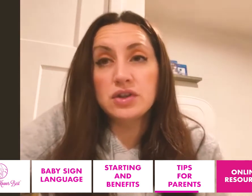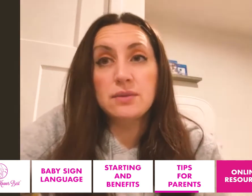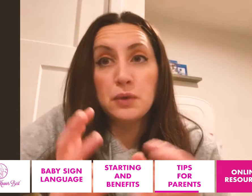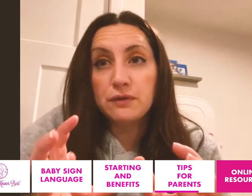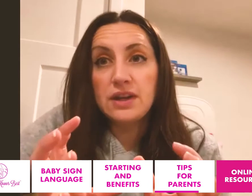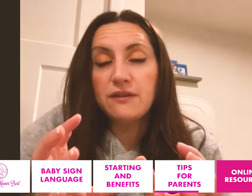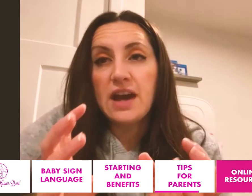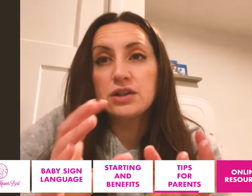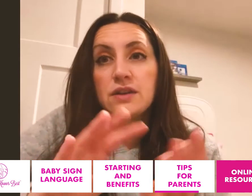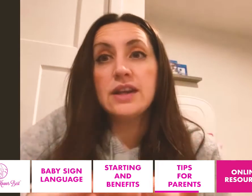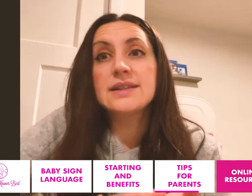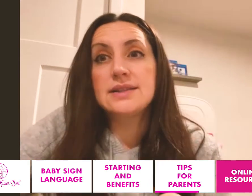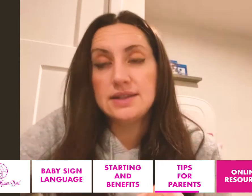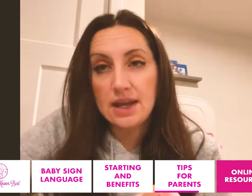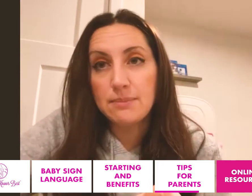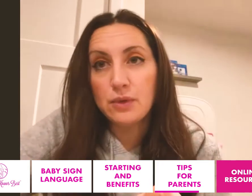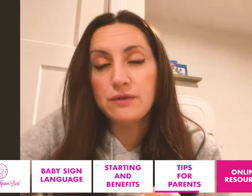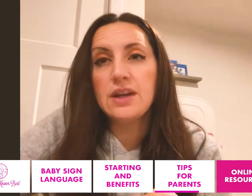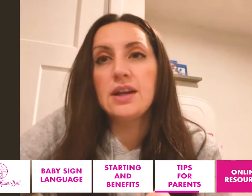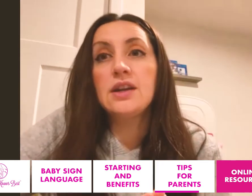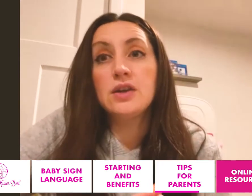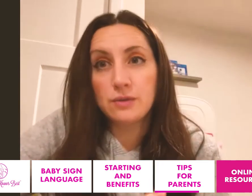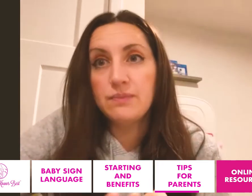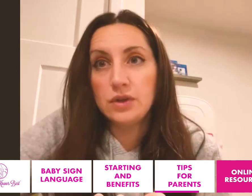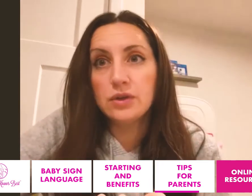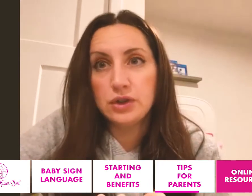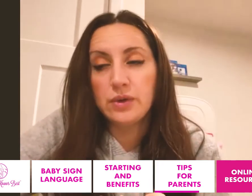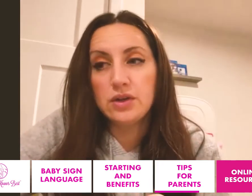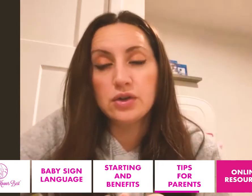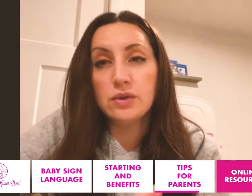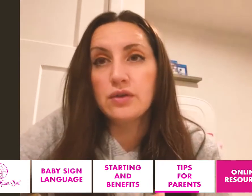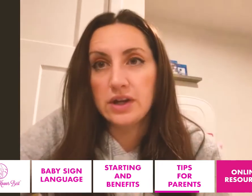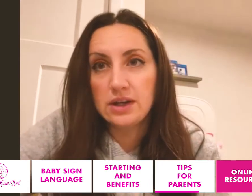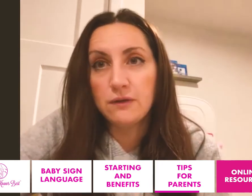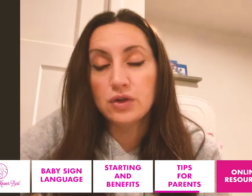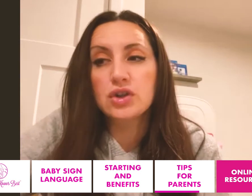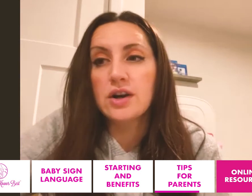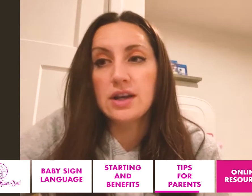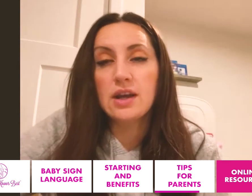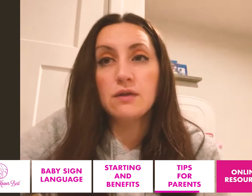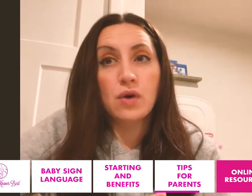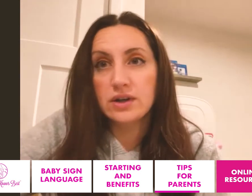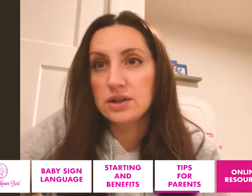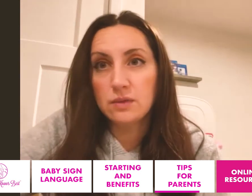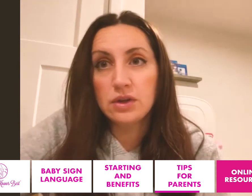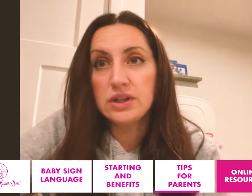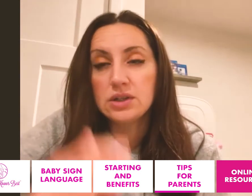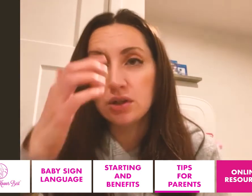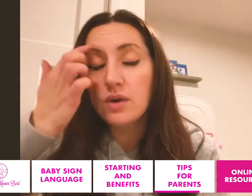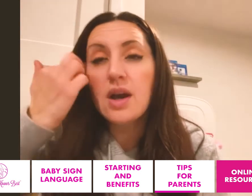the motivating factor of it. Stay motivated. You'll do it. You're doing great. If you're starting it, you've already done what you need to do,